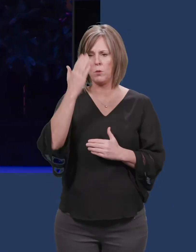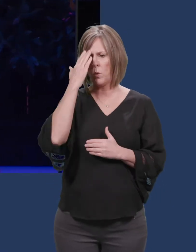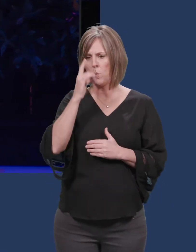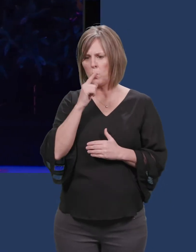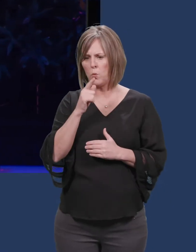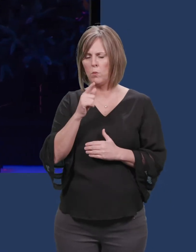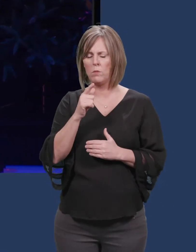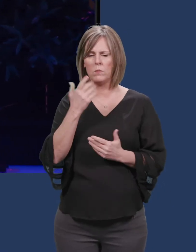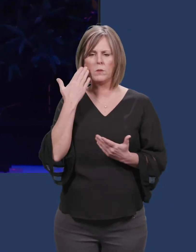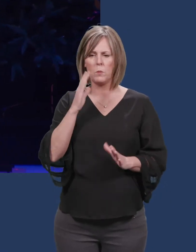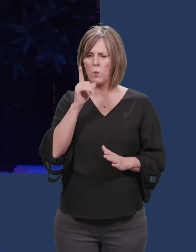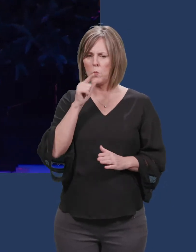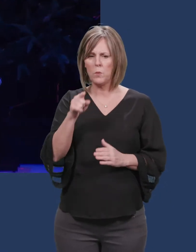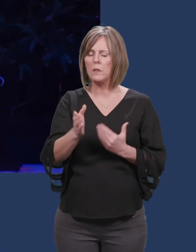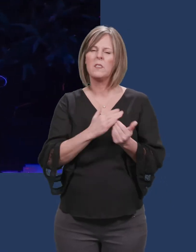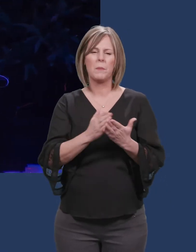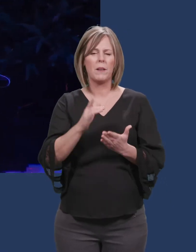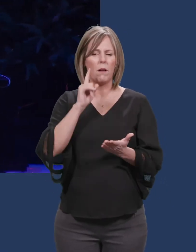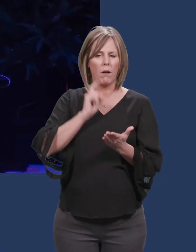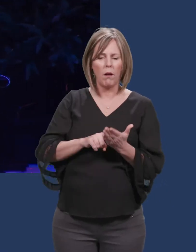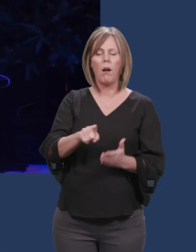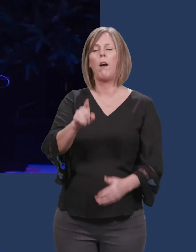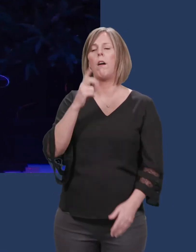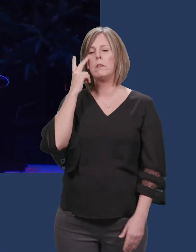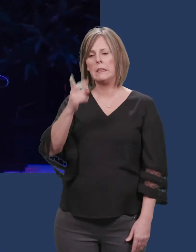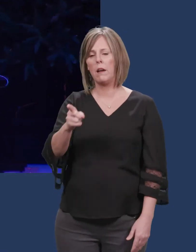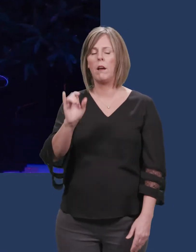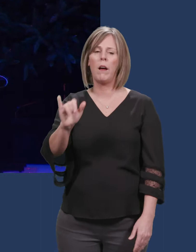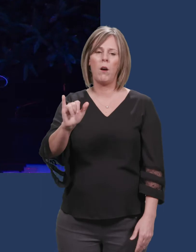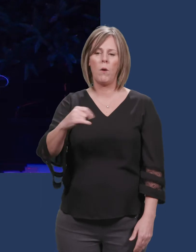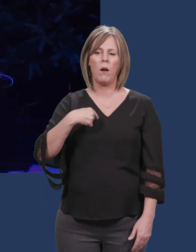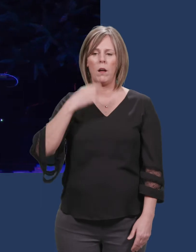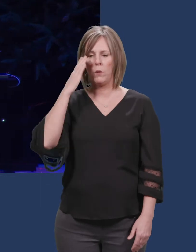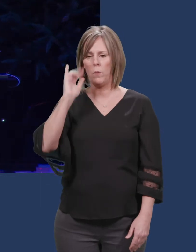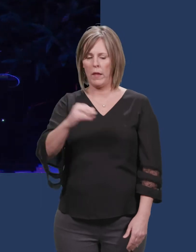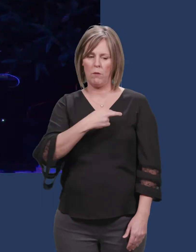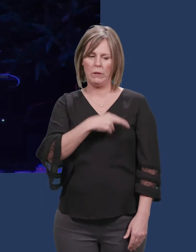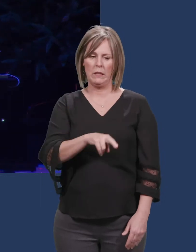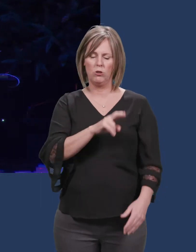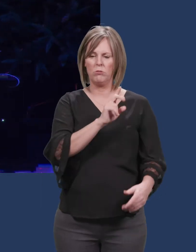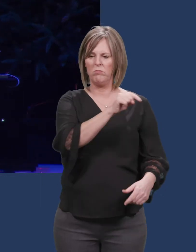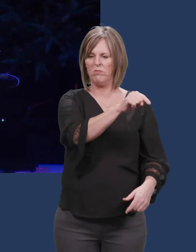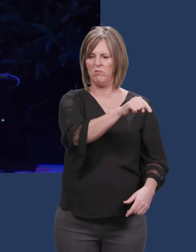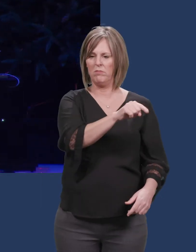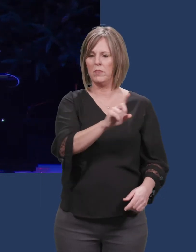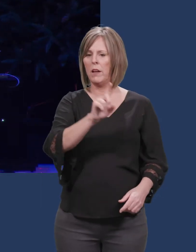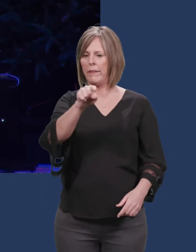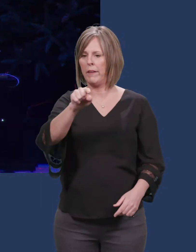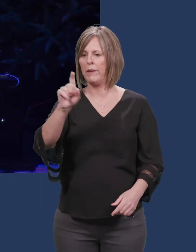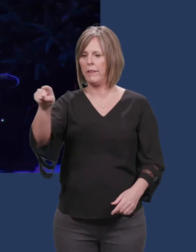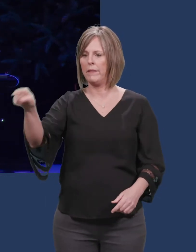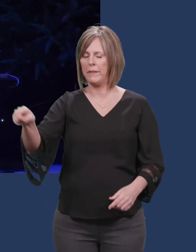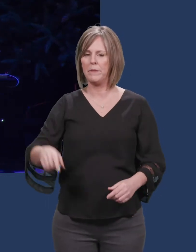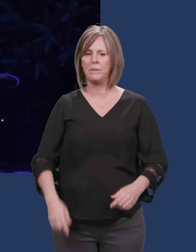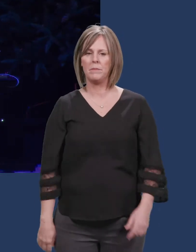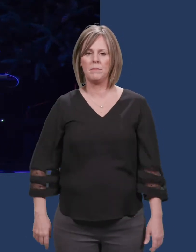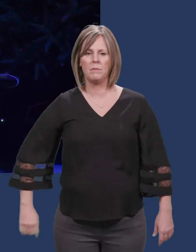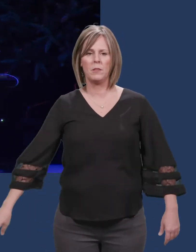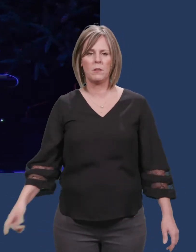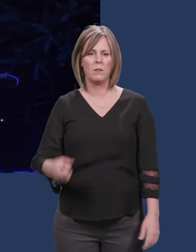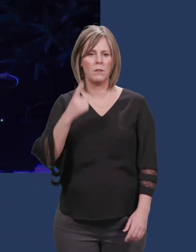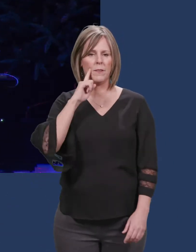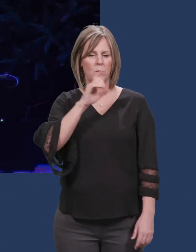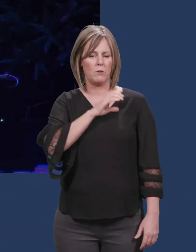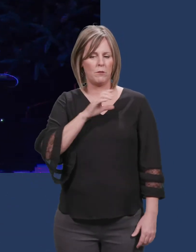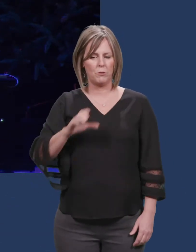soon as you see them, oh, okay, I know that person belongs to that faith. So what is it for Christians?